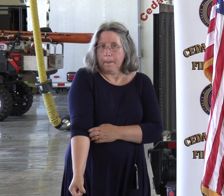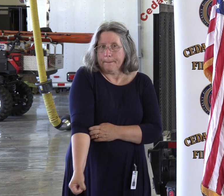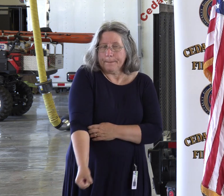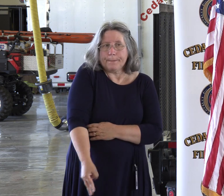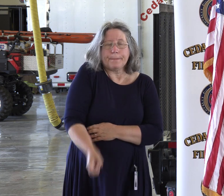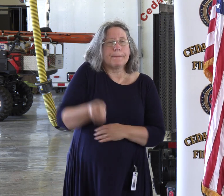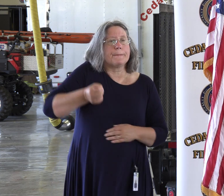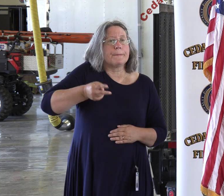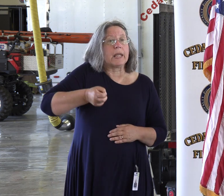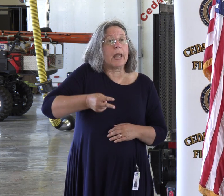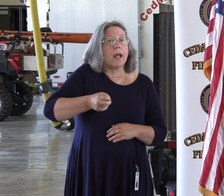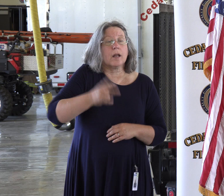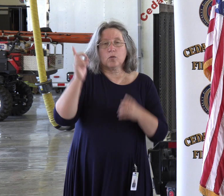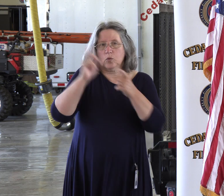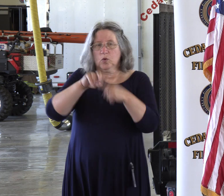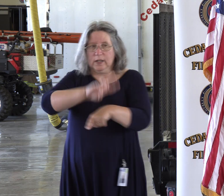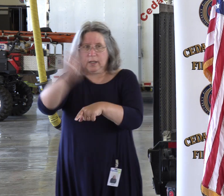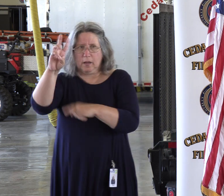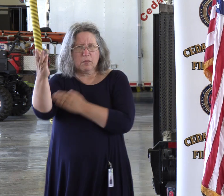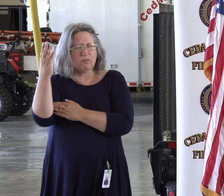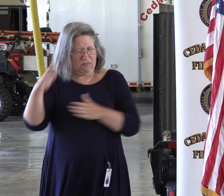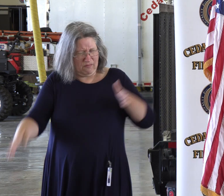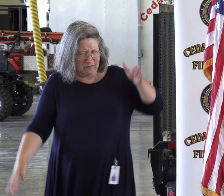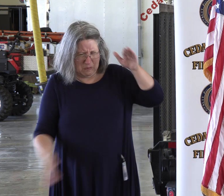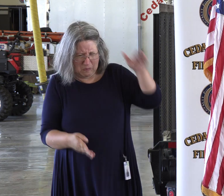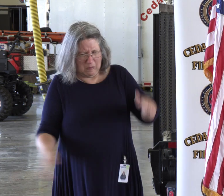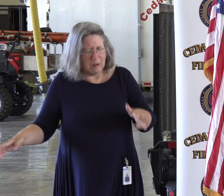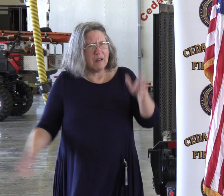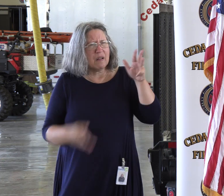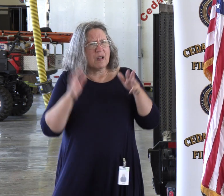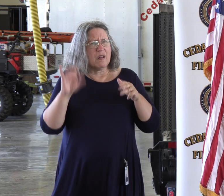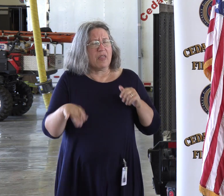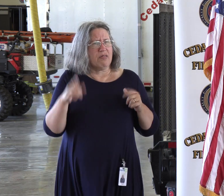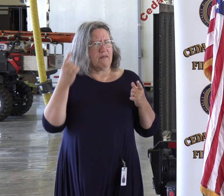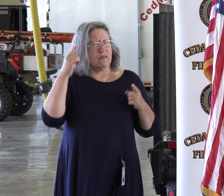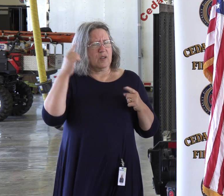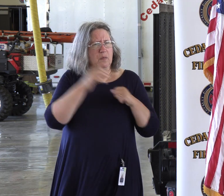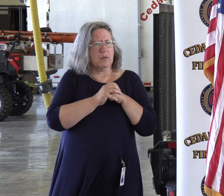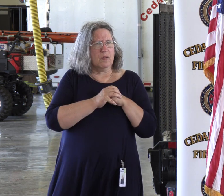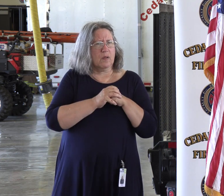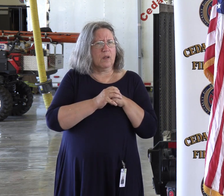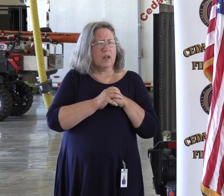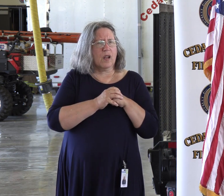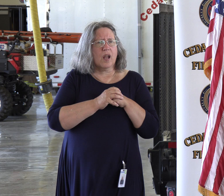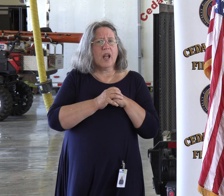to 6 a.m. Now, this curfew does not apply to those who are commuting directly back